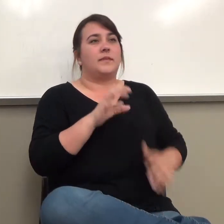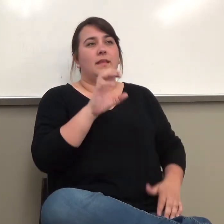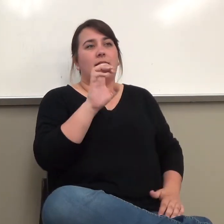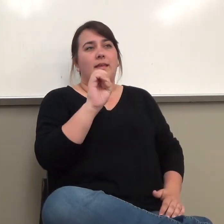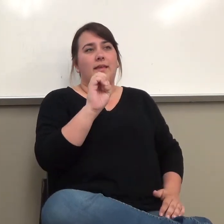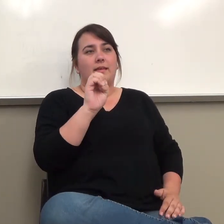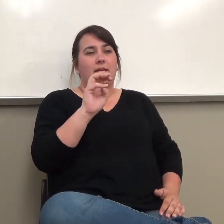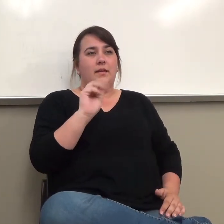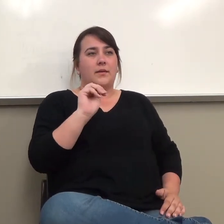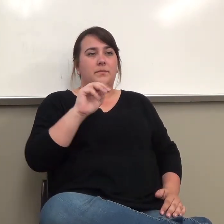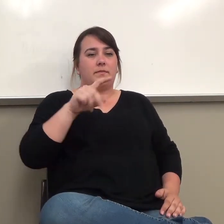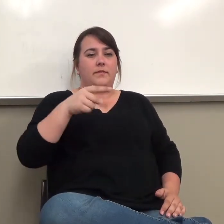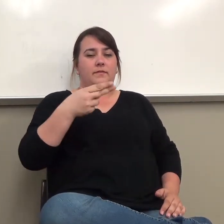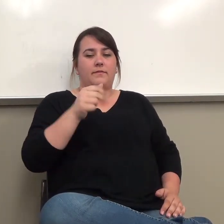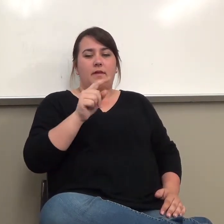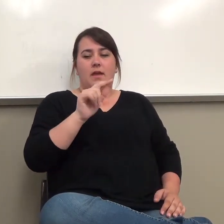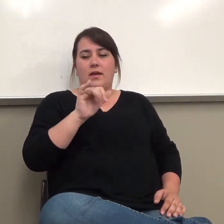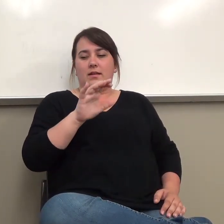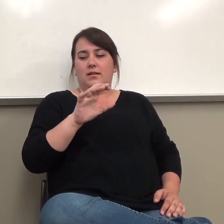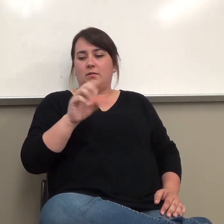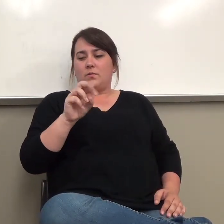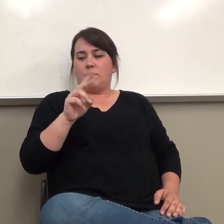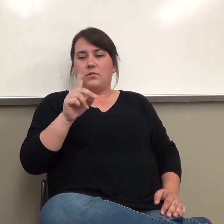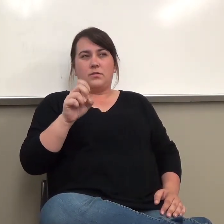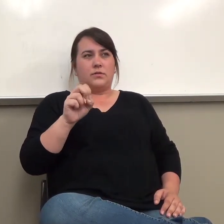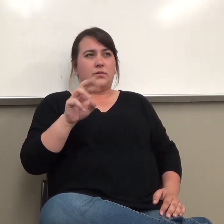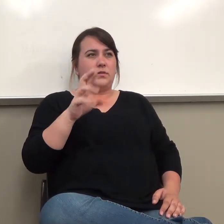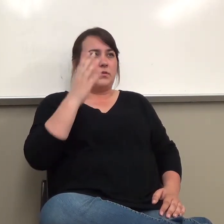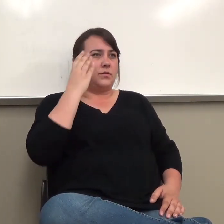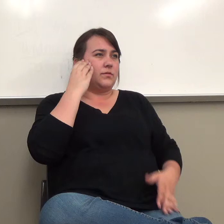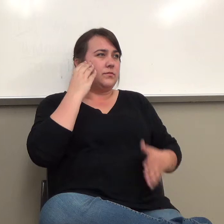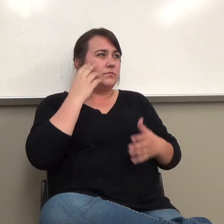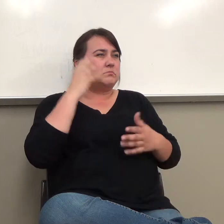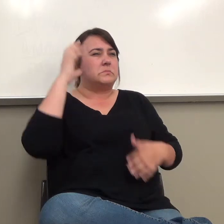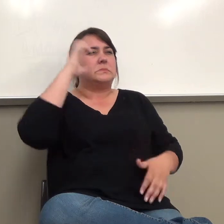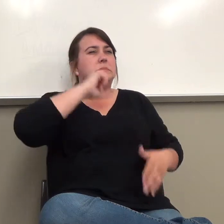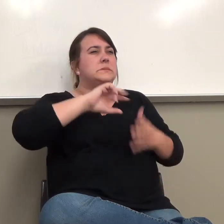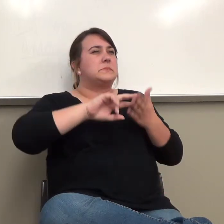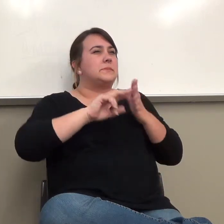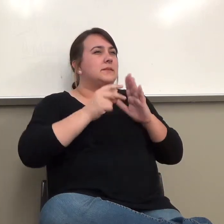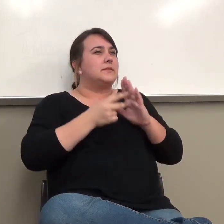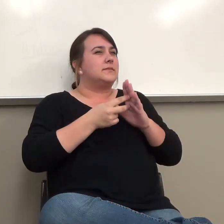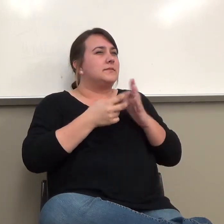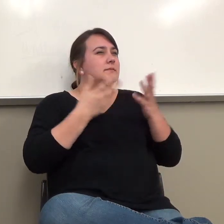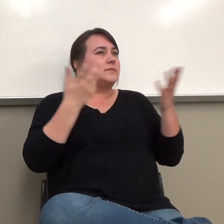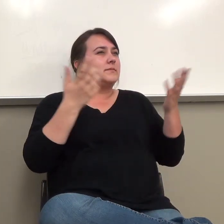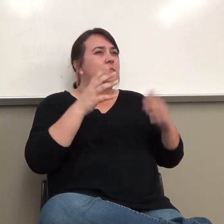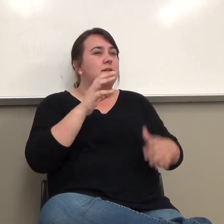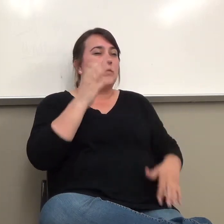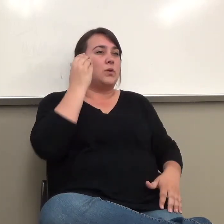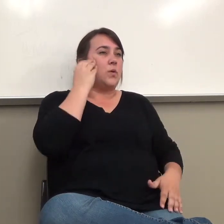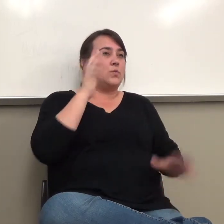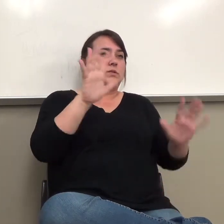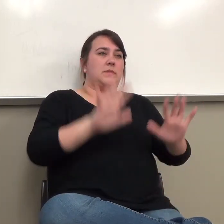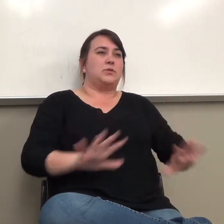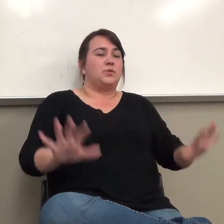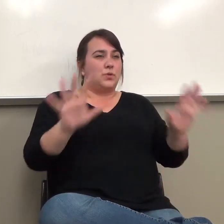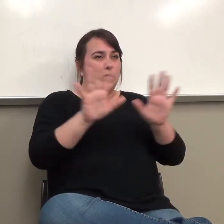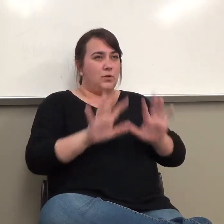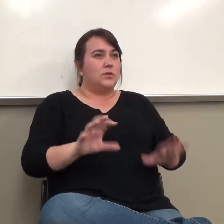can anyone guess what that means? Emphatic order. We know what spatial order is, that's space.